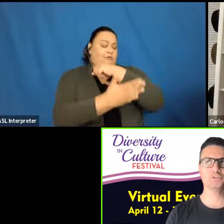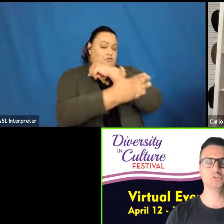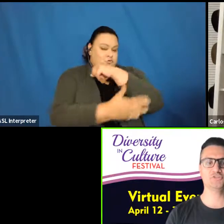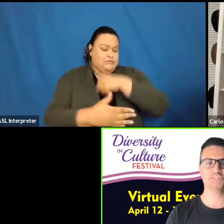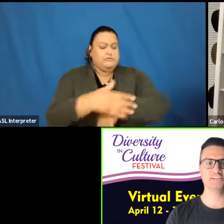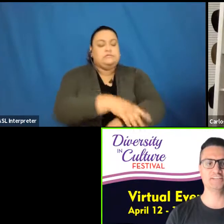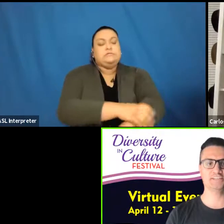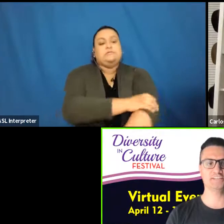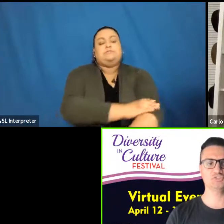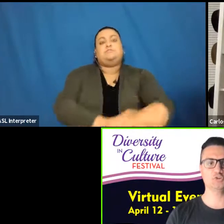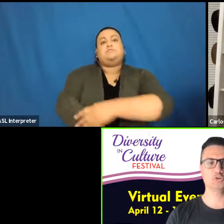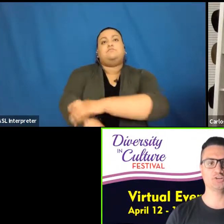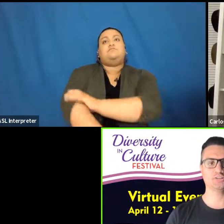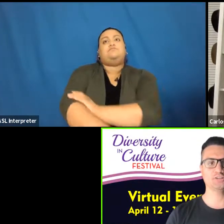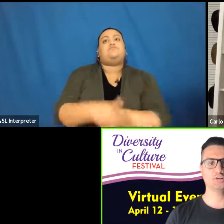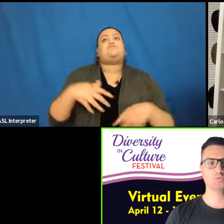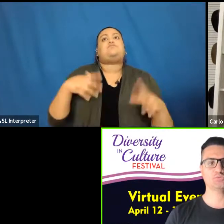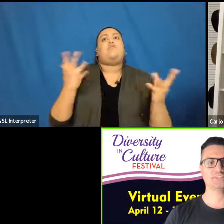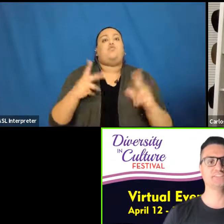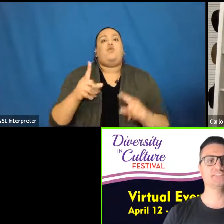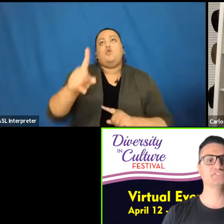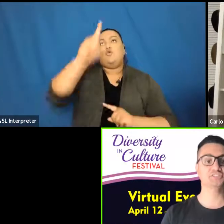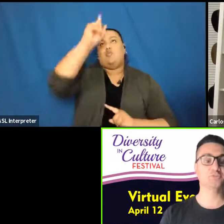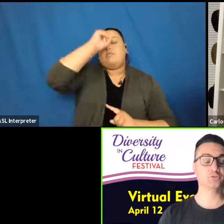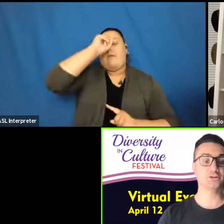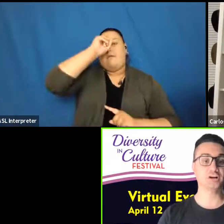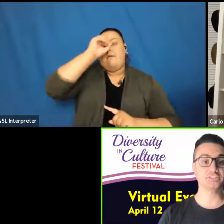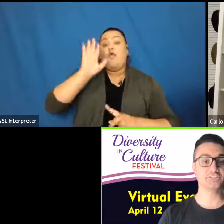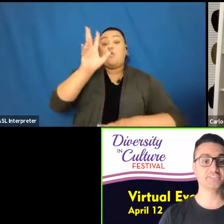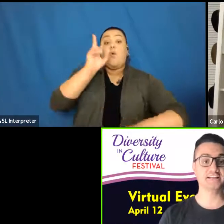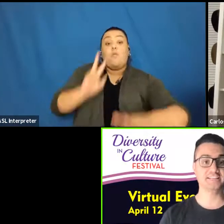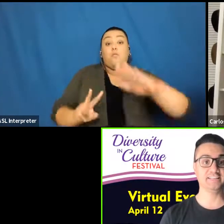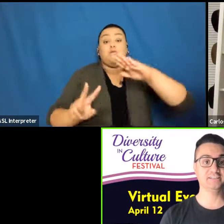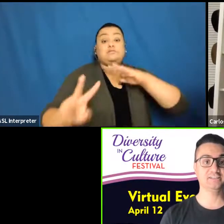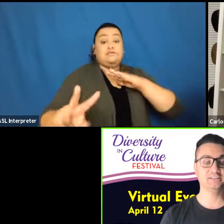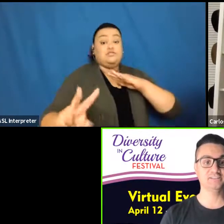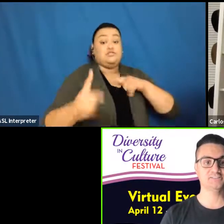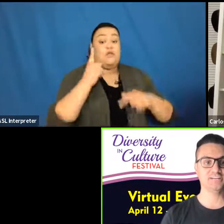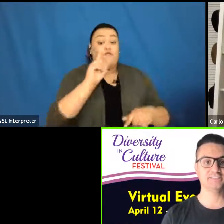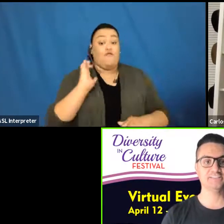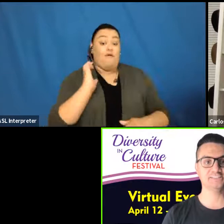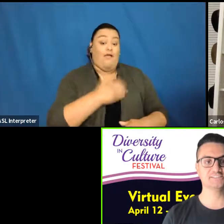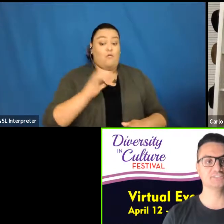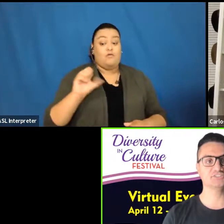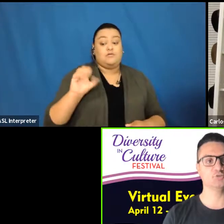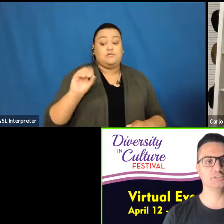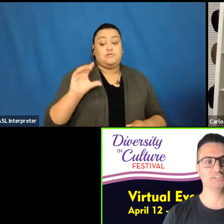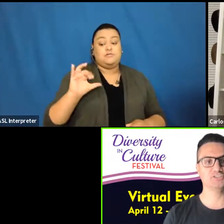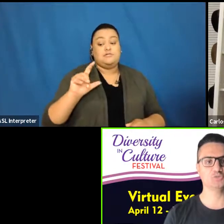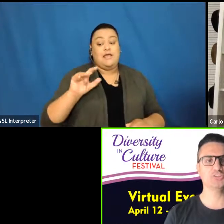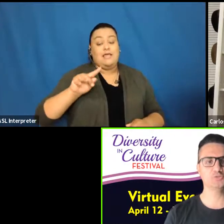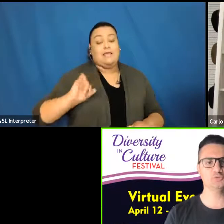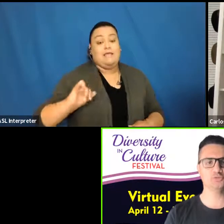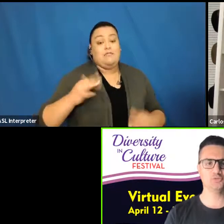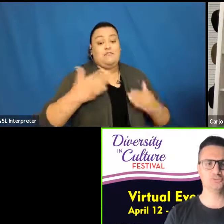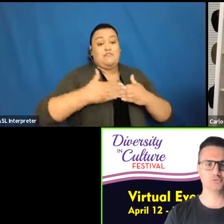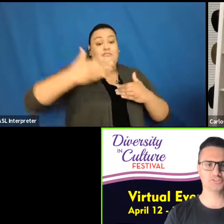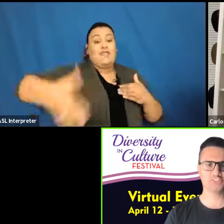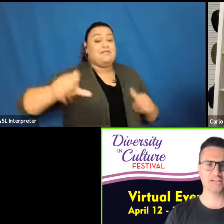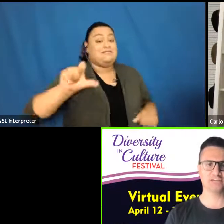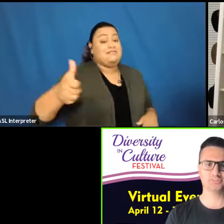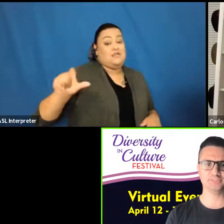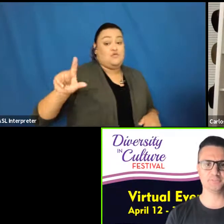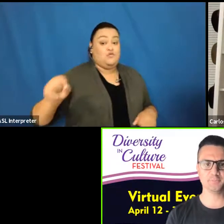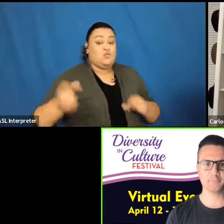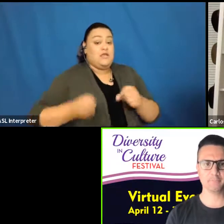what would you say is your prediction for our society, say in the next 10 to 20 years? What do you